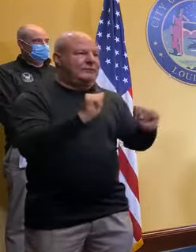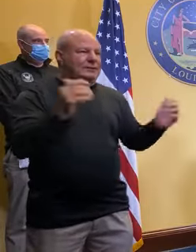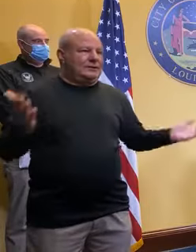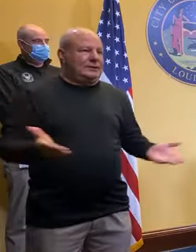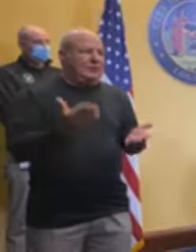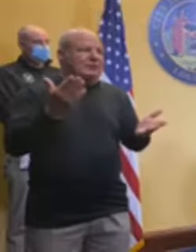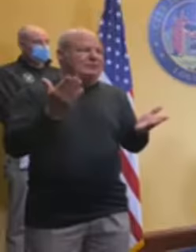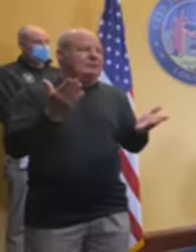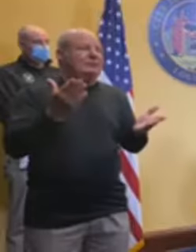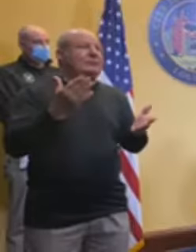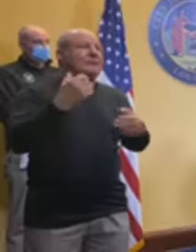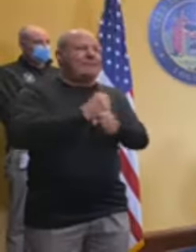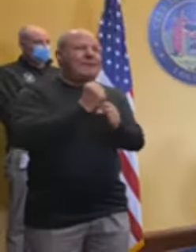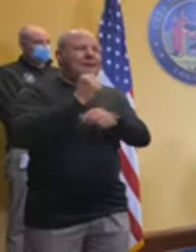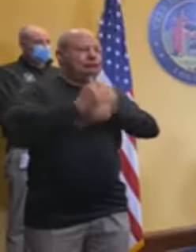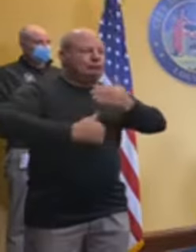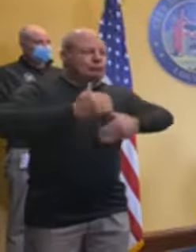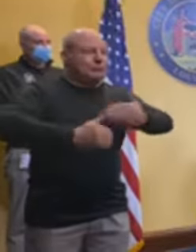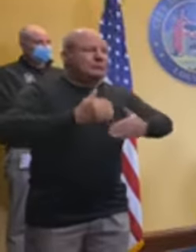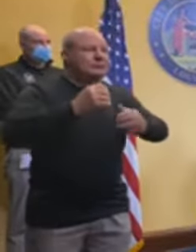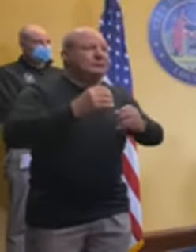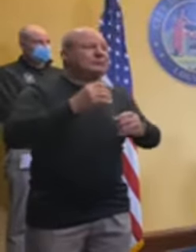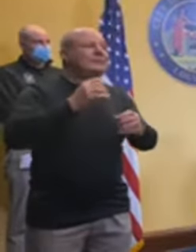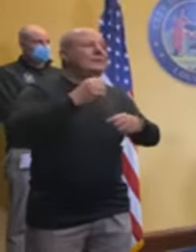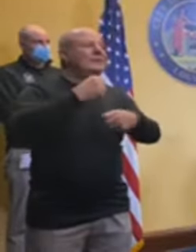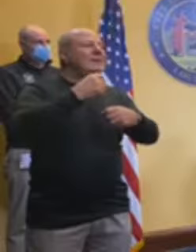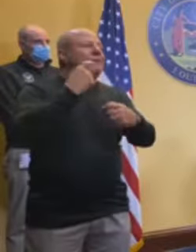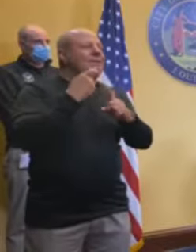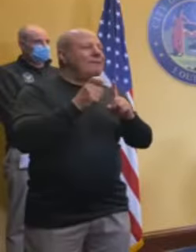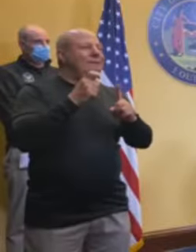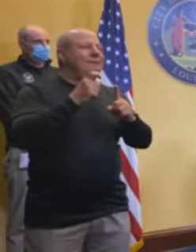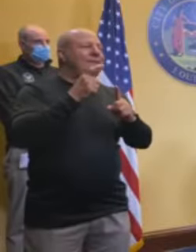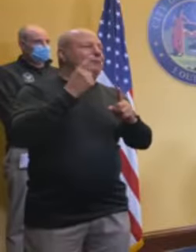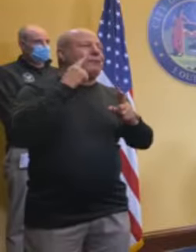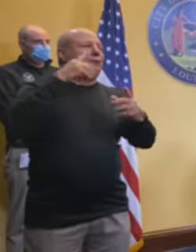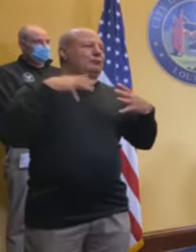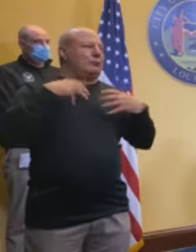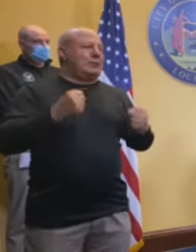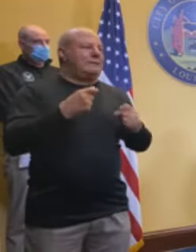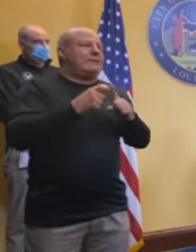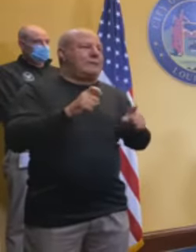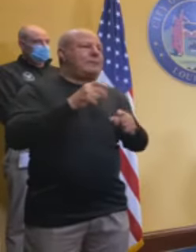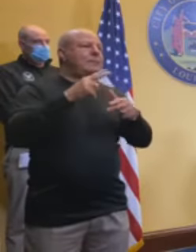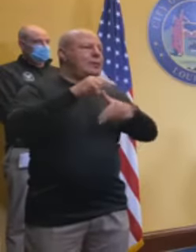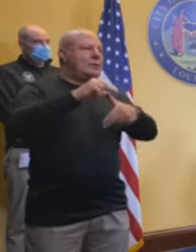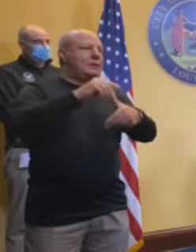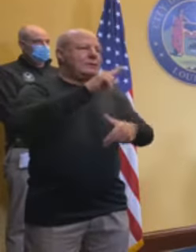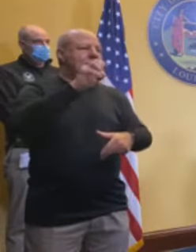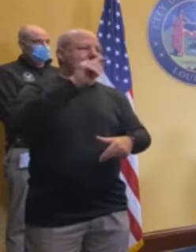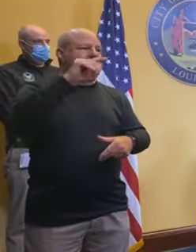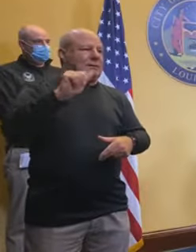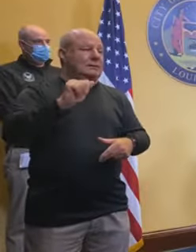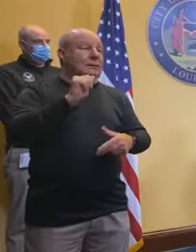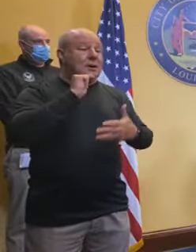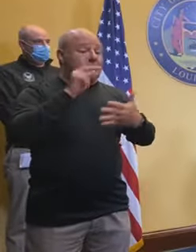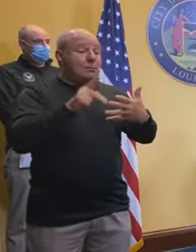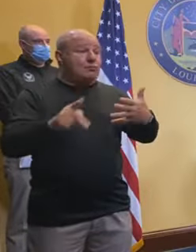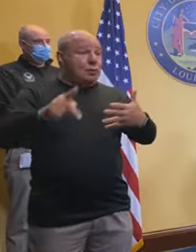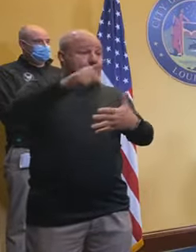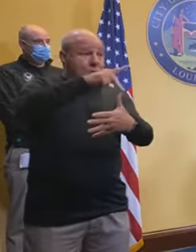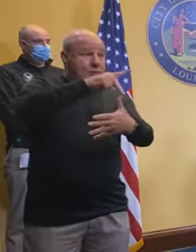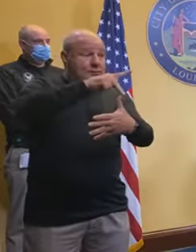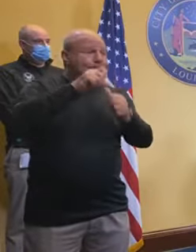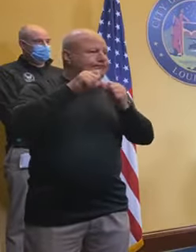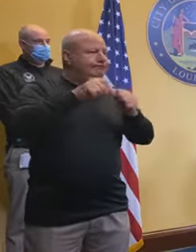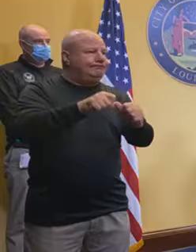Making progress as it relates to recovery from Hurricane Zeta. Our priorities continue to